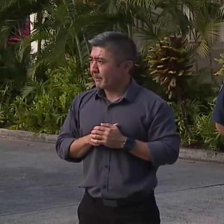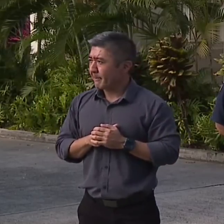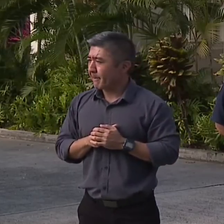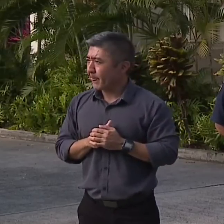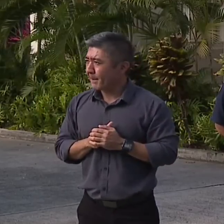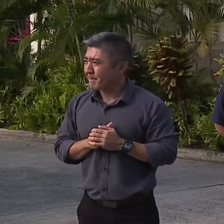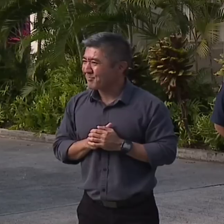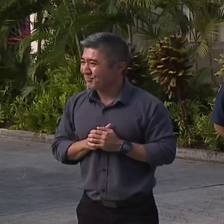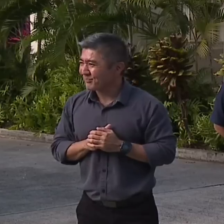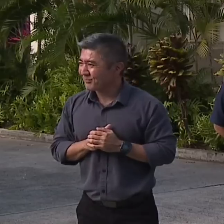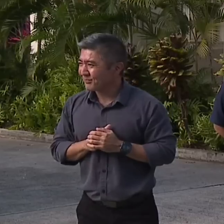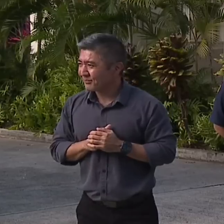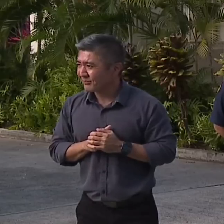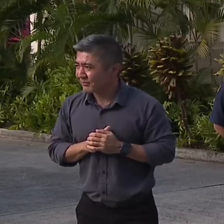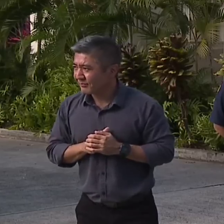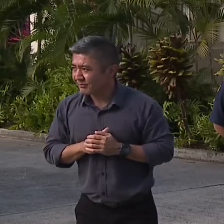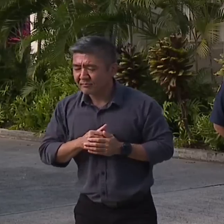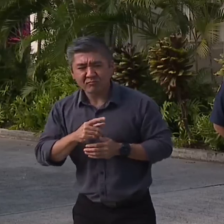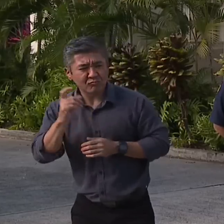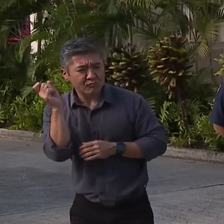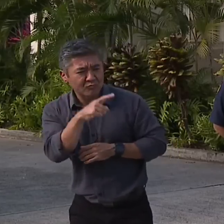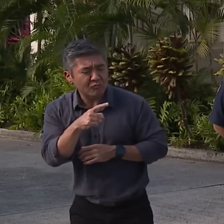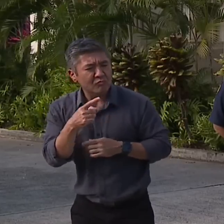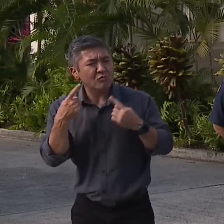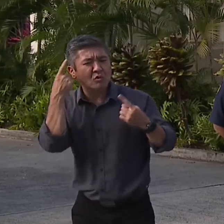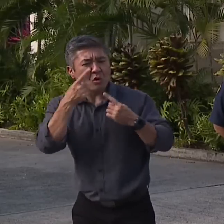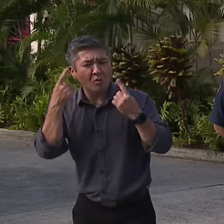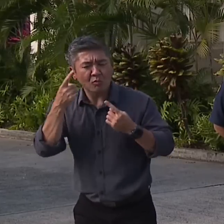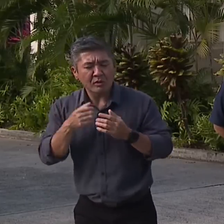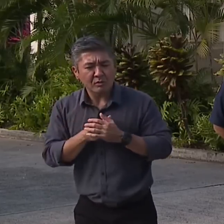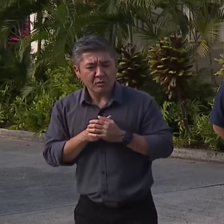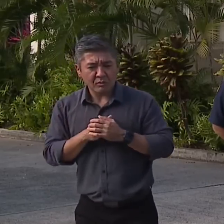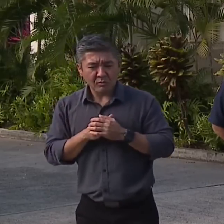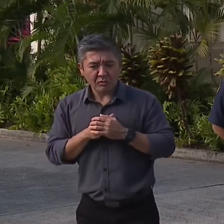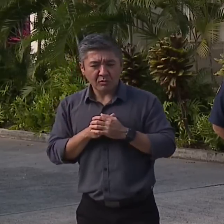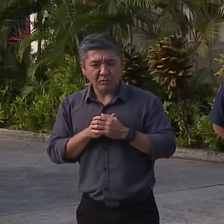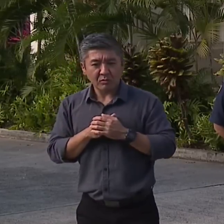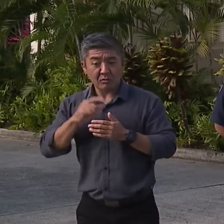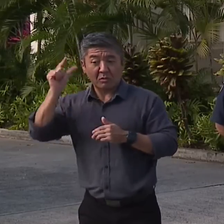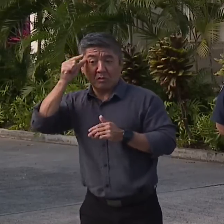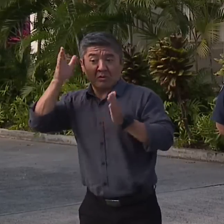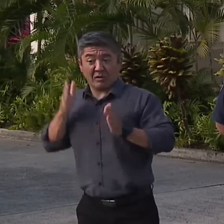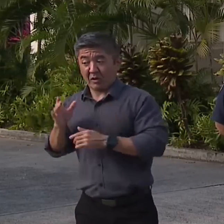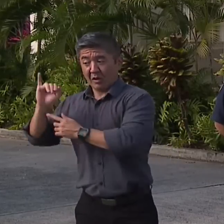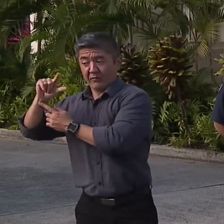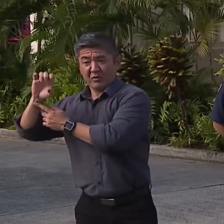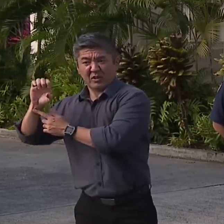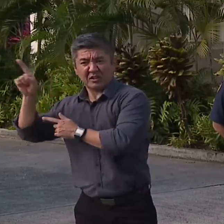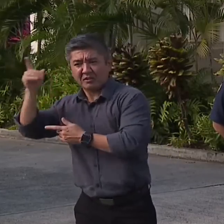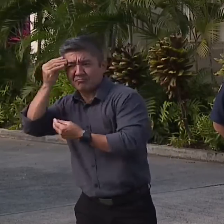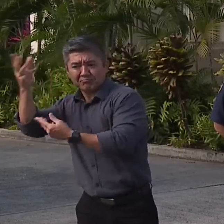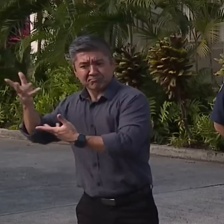Okay, Jürgen Steinmetz. I'm just wondering, I heard from Governor Ige this morning